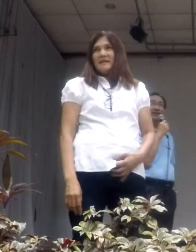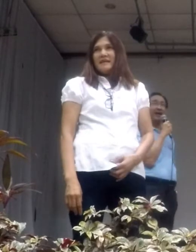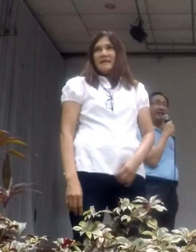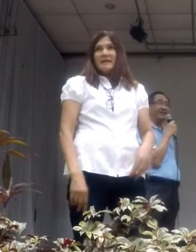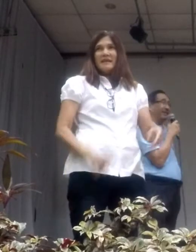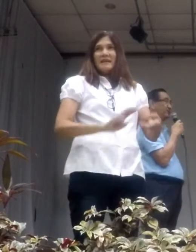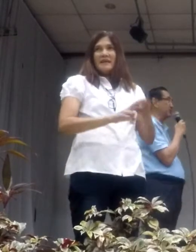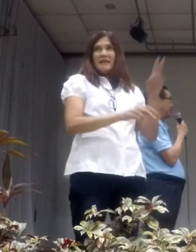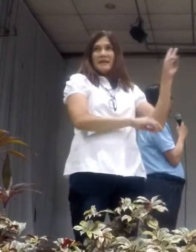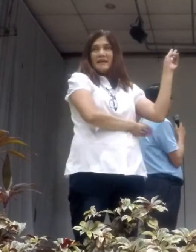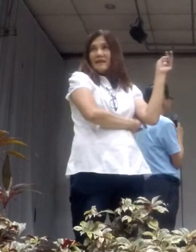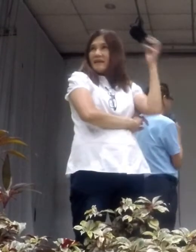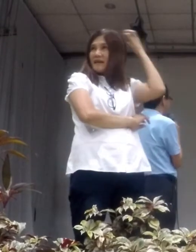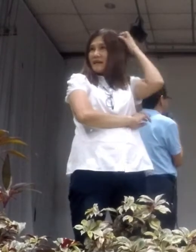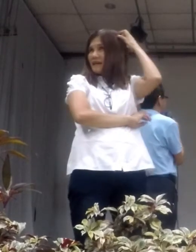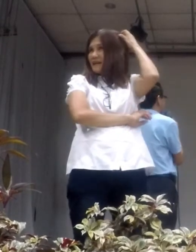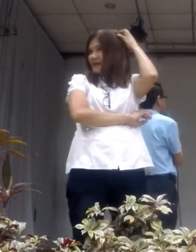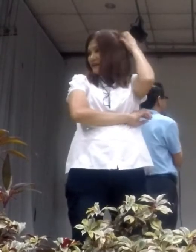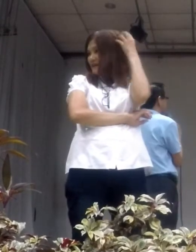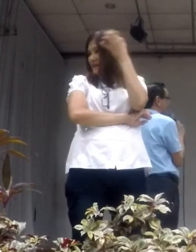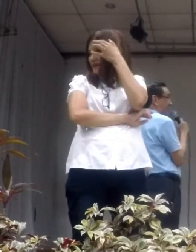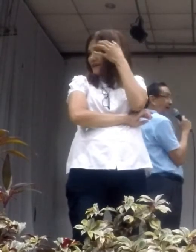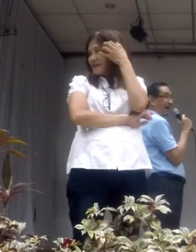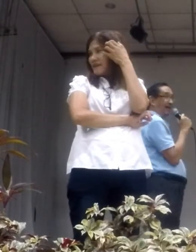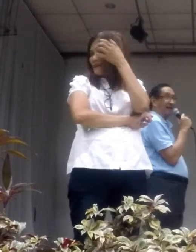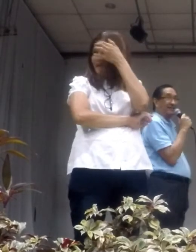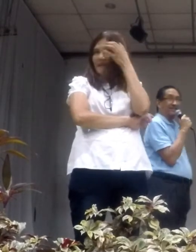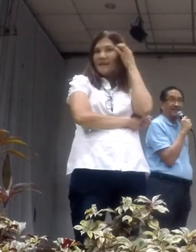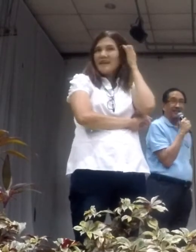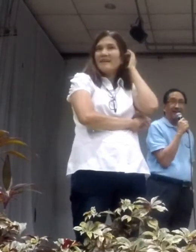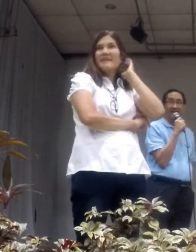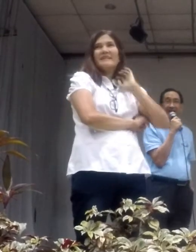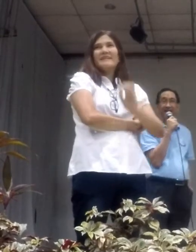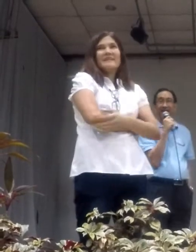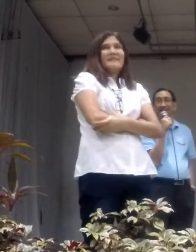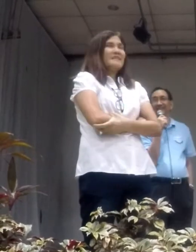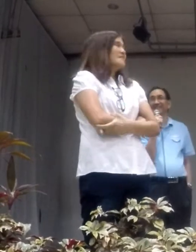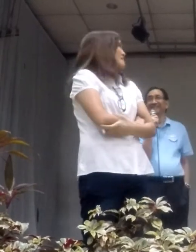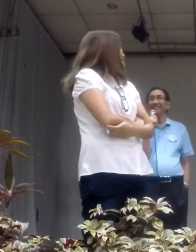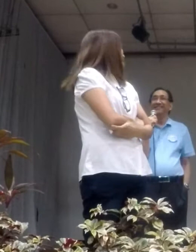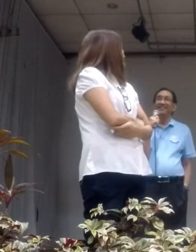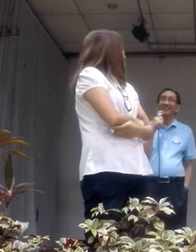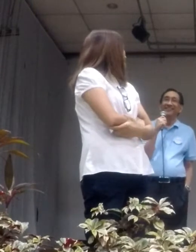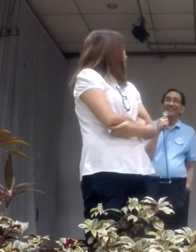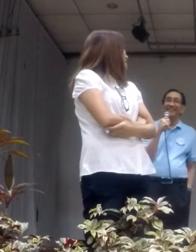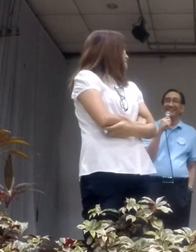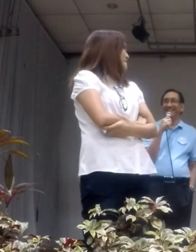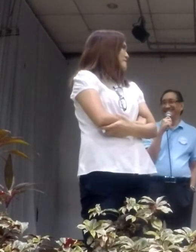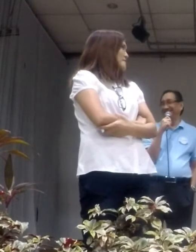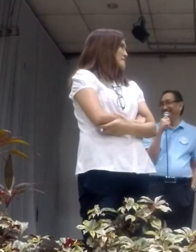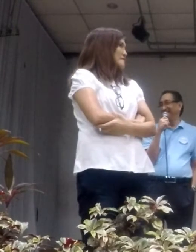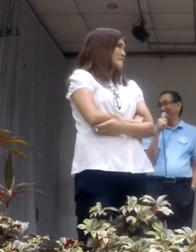Lahat daw ng candidates, gusto nila makita. Alex, next in line ka na.